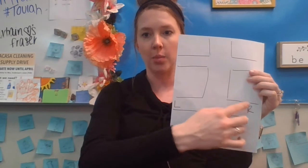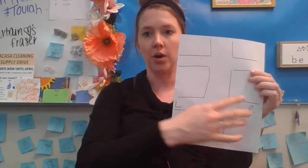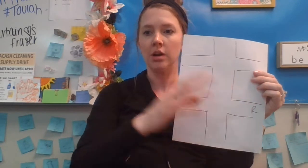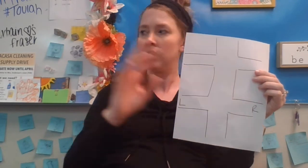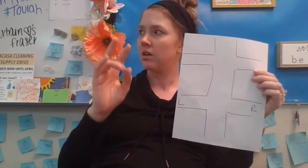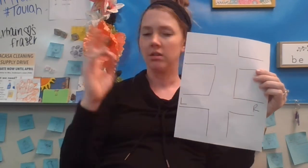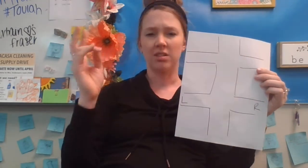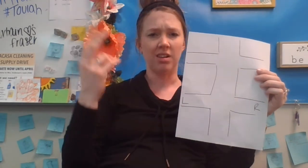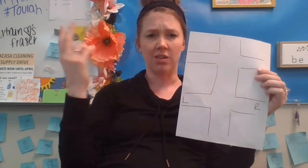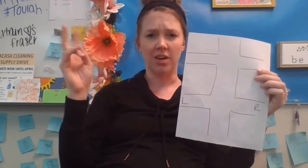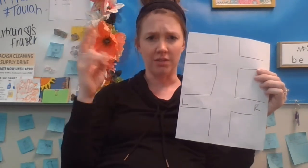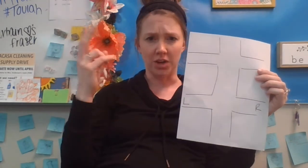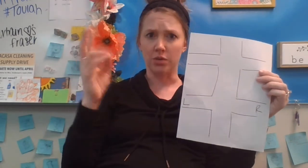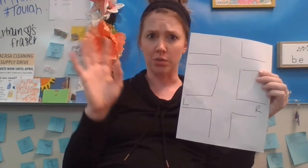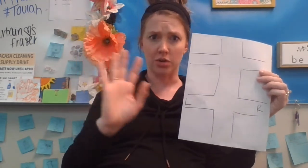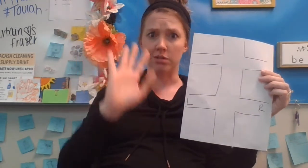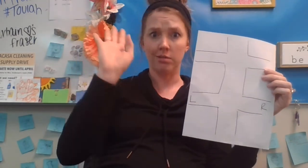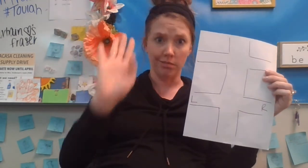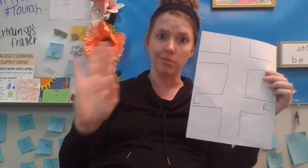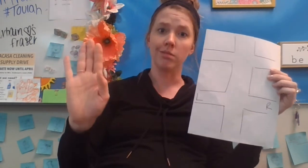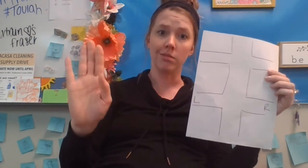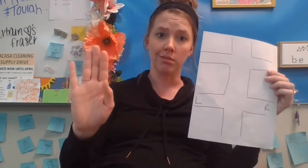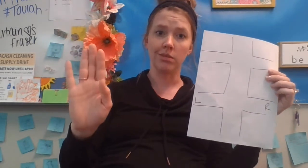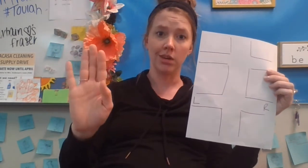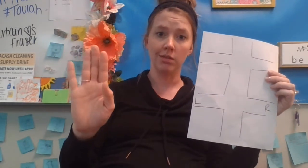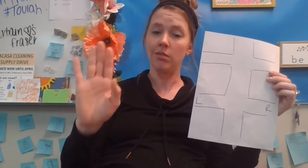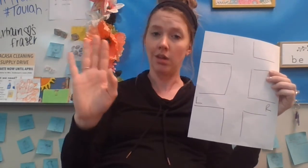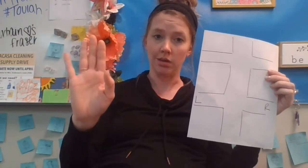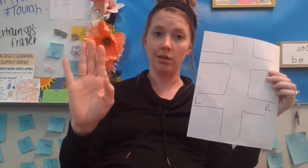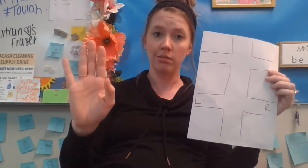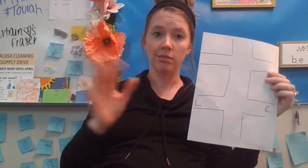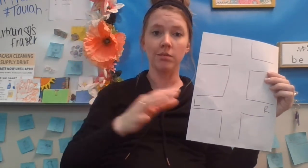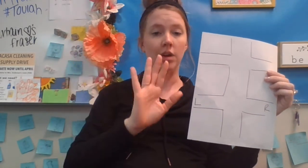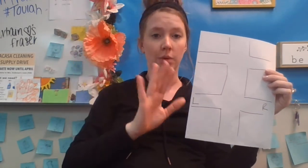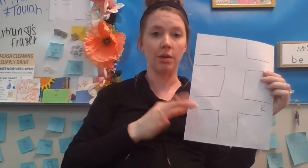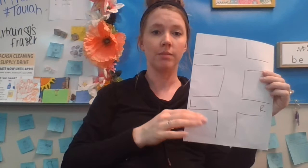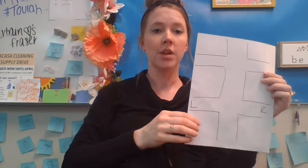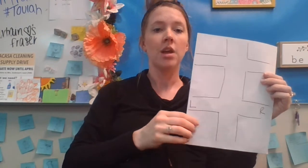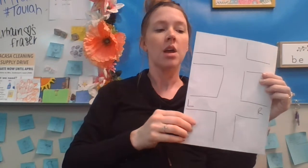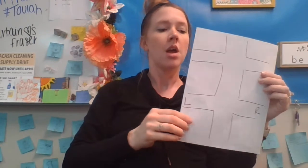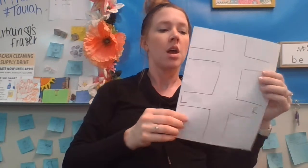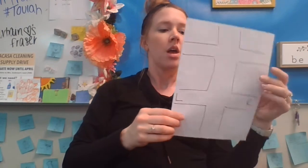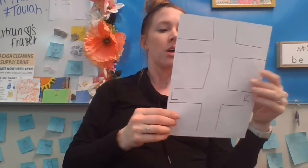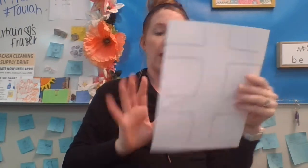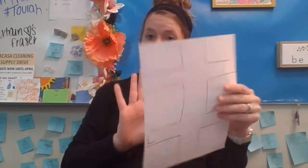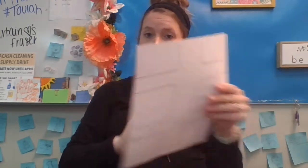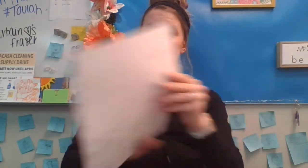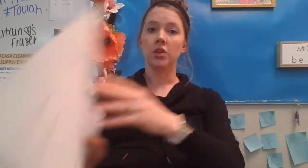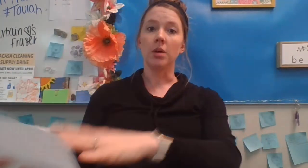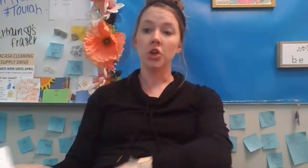paper. So I don't know how the video switches. Okay. Here we are. Okay, so I'm going to show